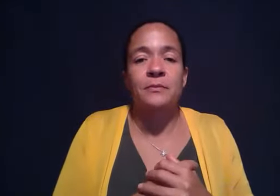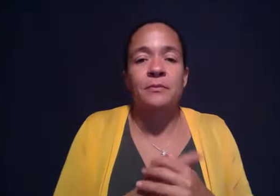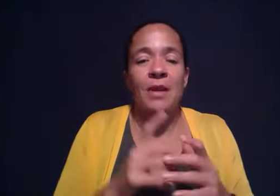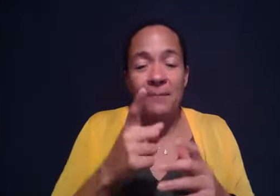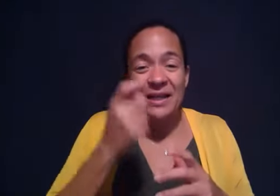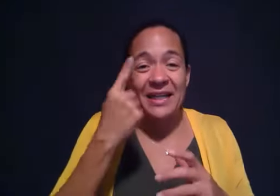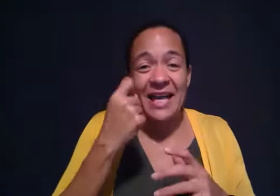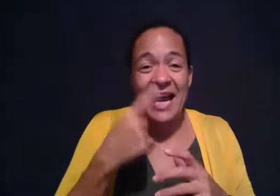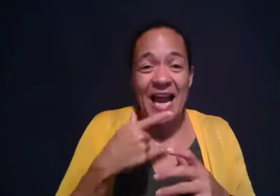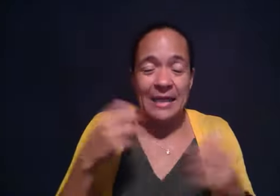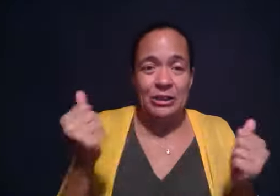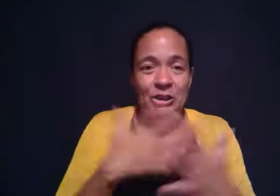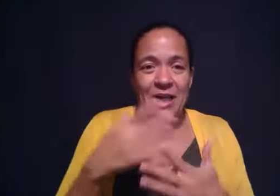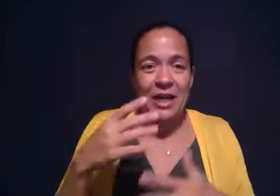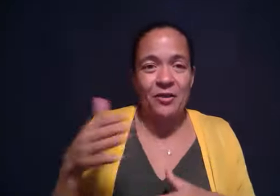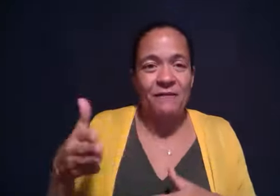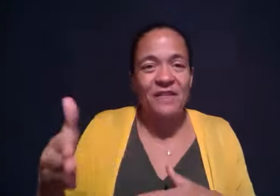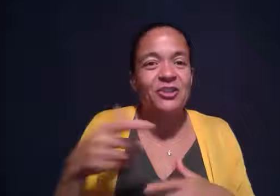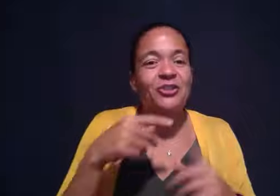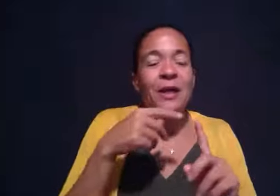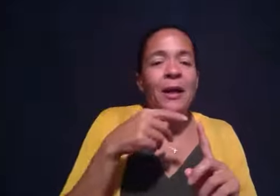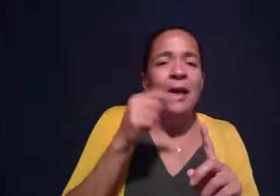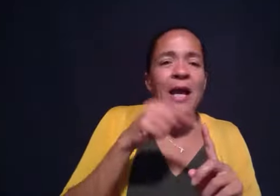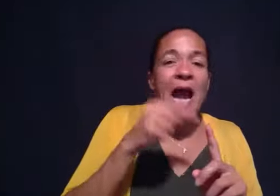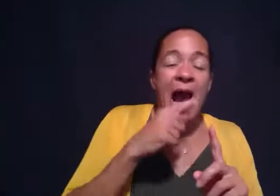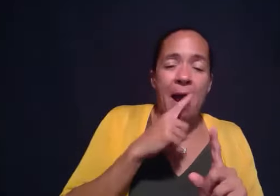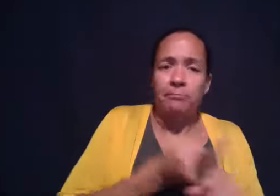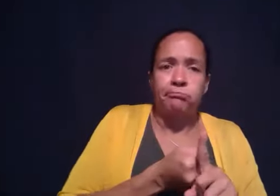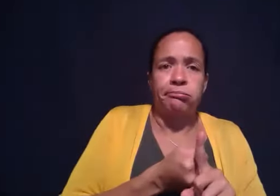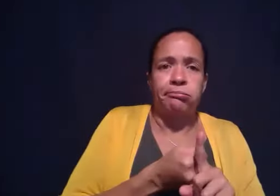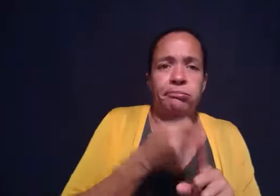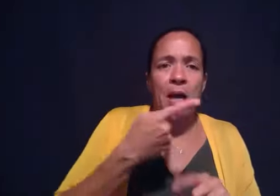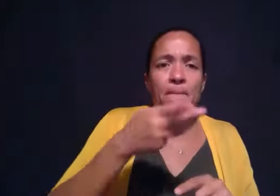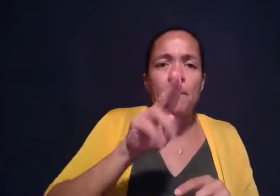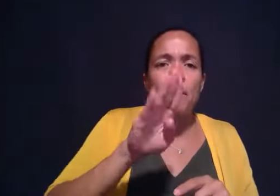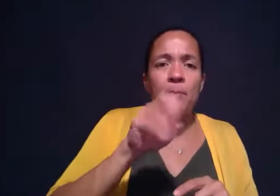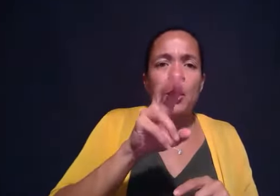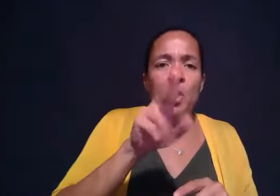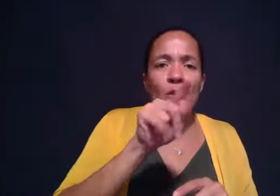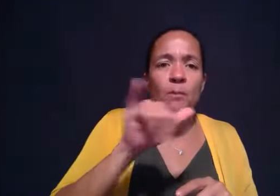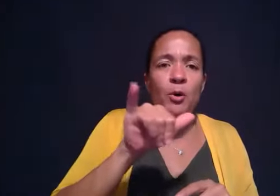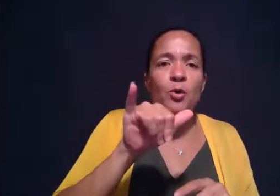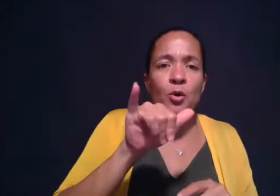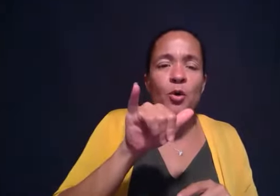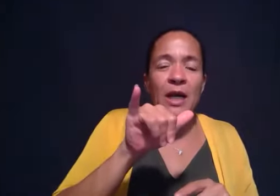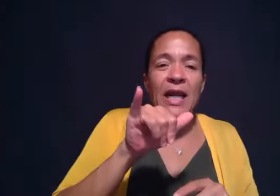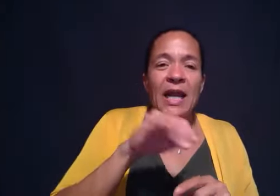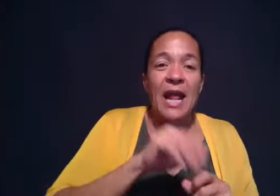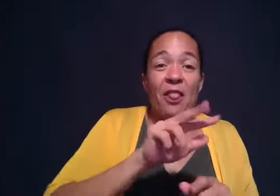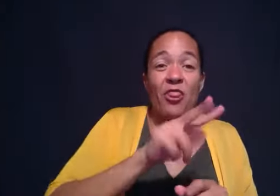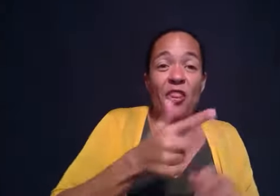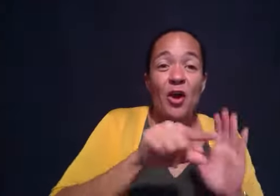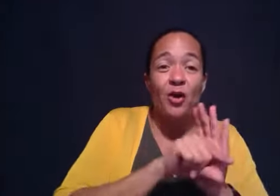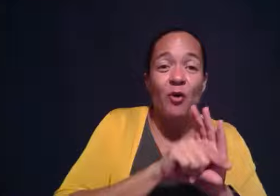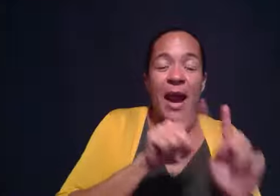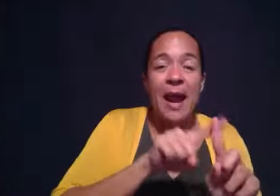puberty in like 3rd grade, and boys discovered me in like 2007. So there's a really long,